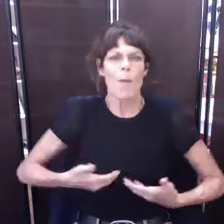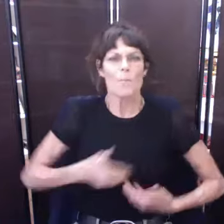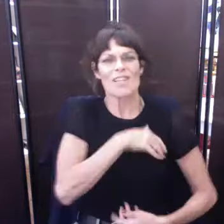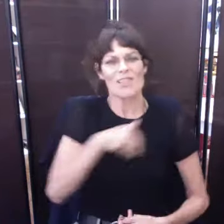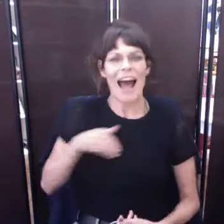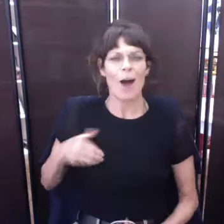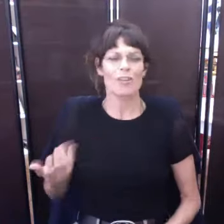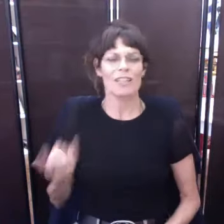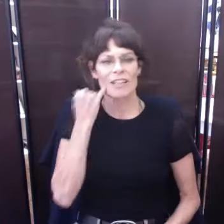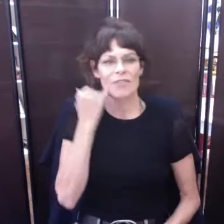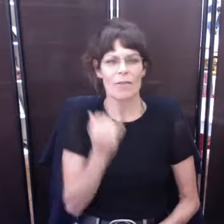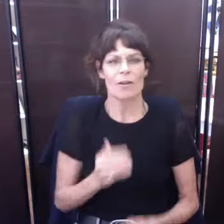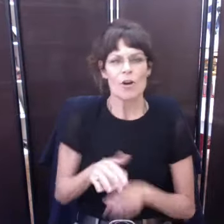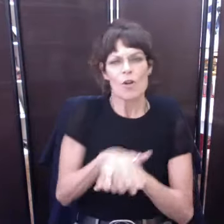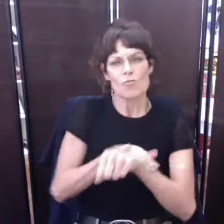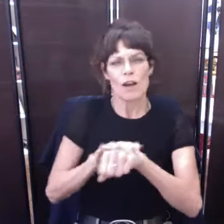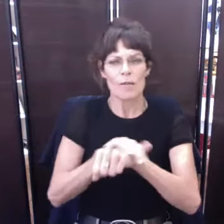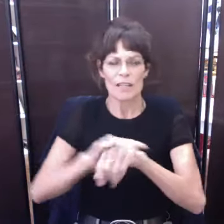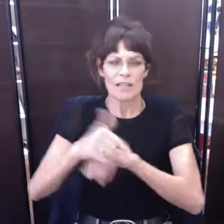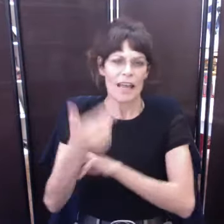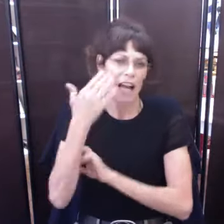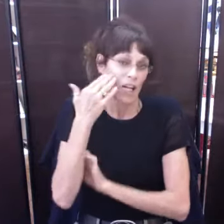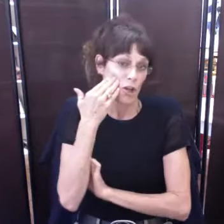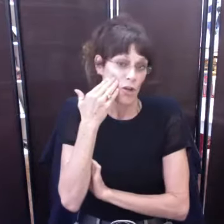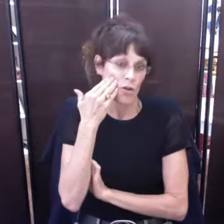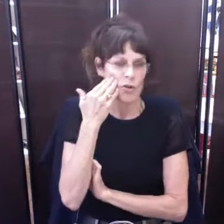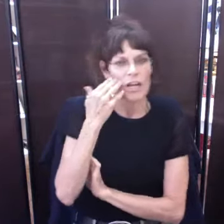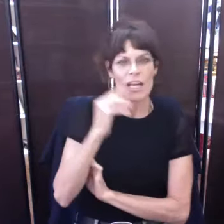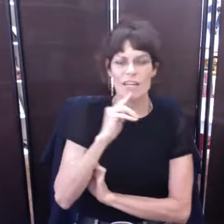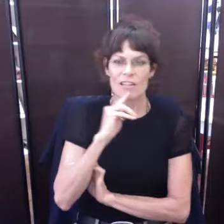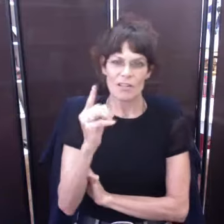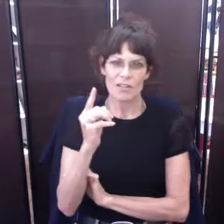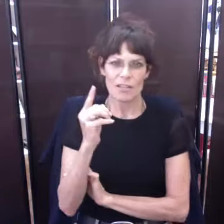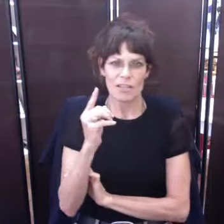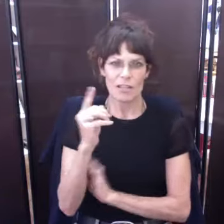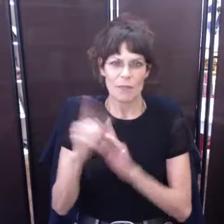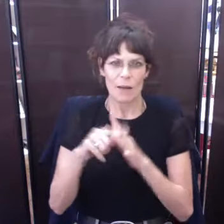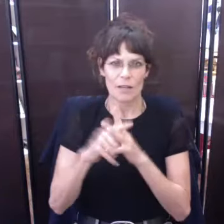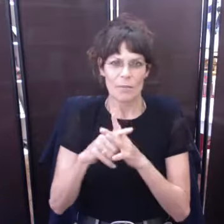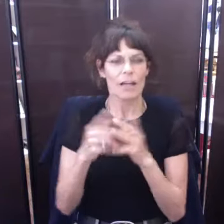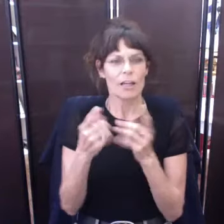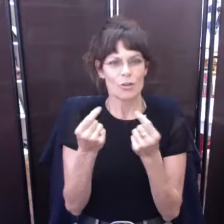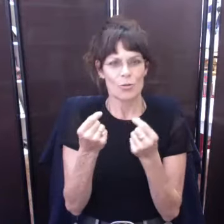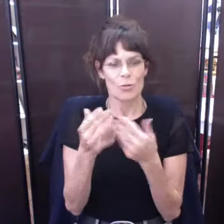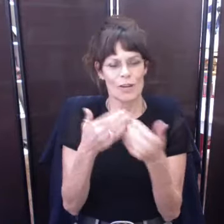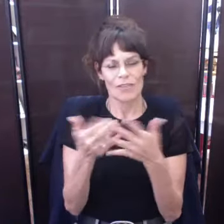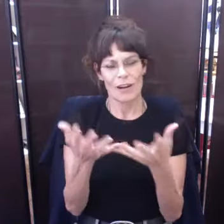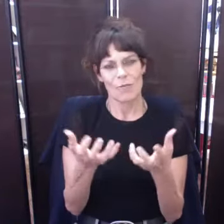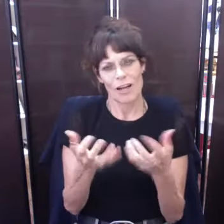rub a guy's leg, I knew that as soon as things popped up, I could do whatever I wanted. And so with that